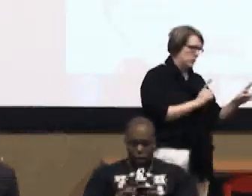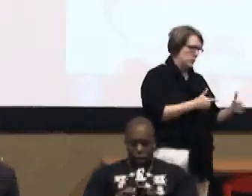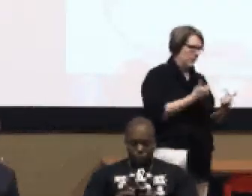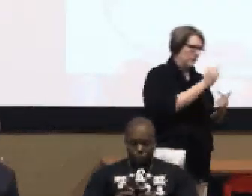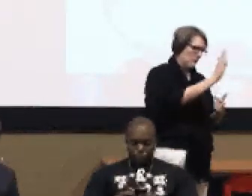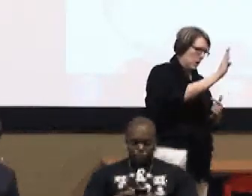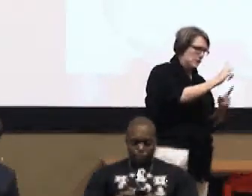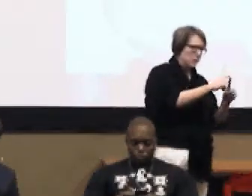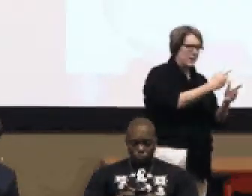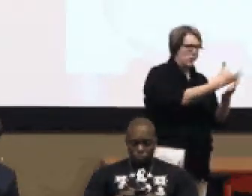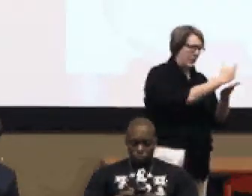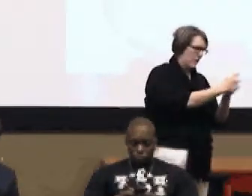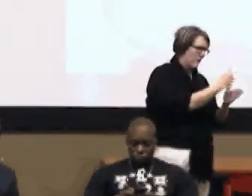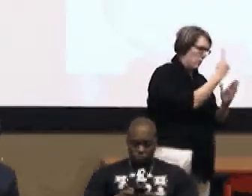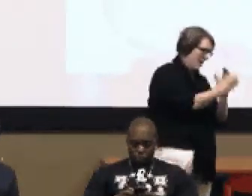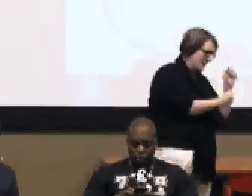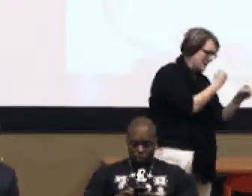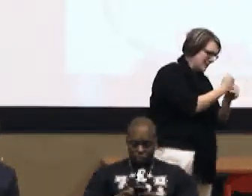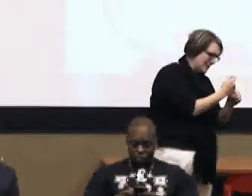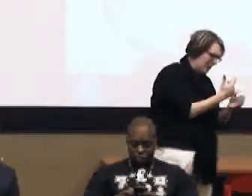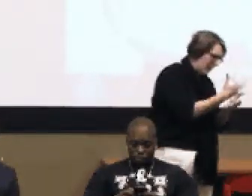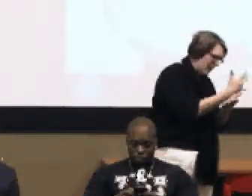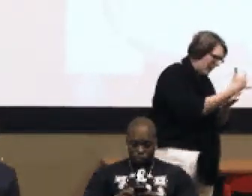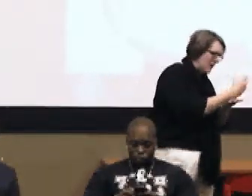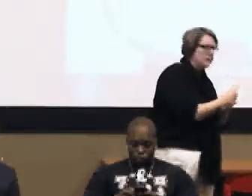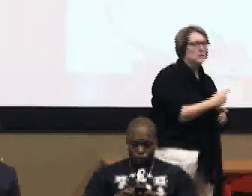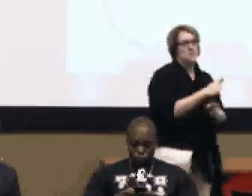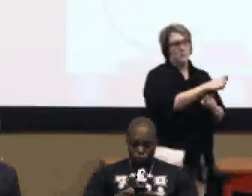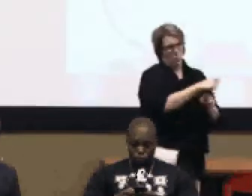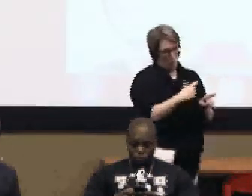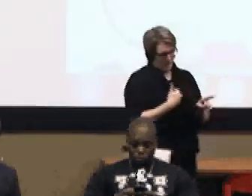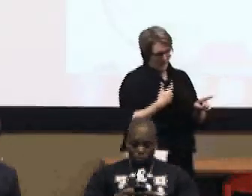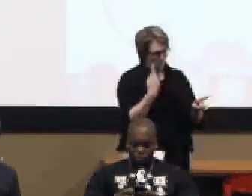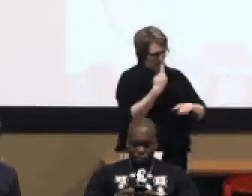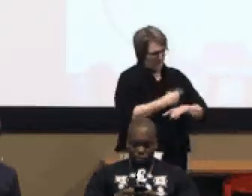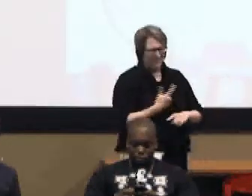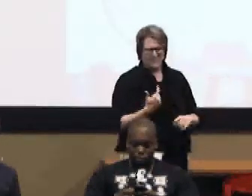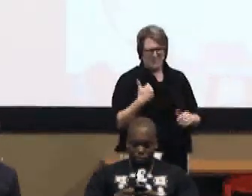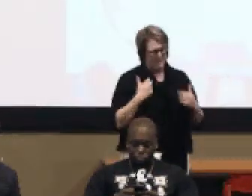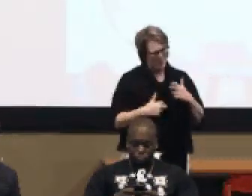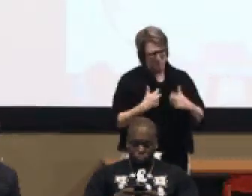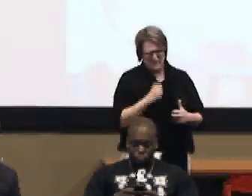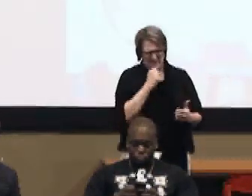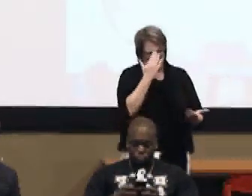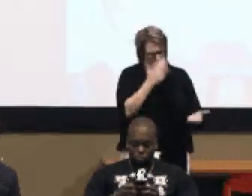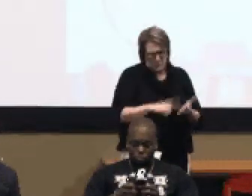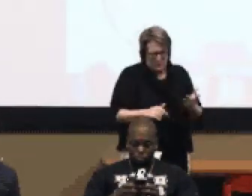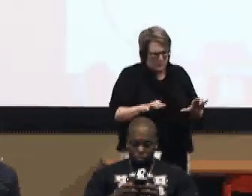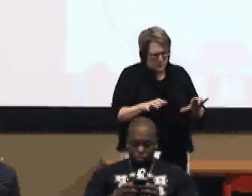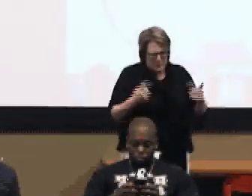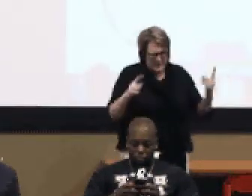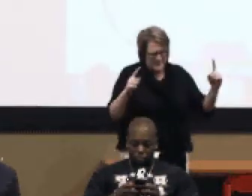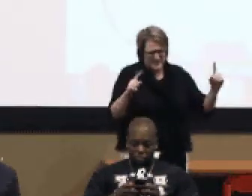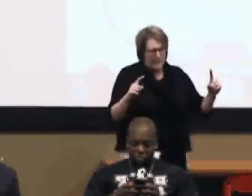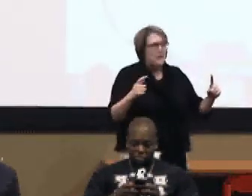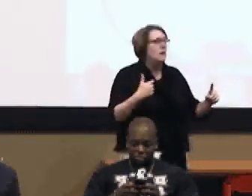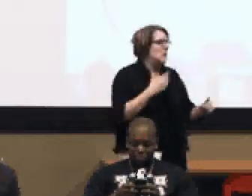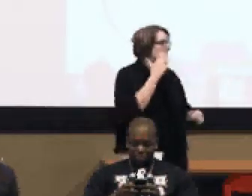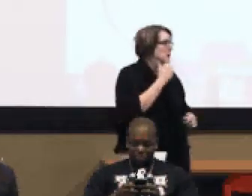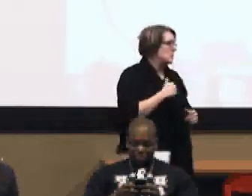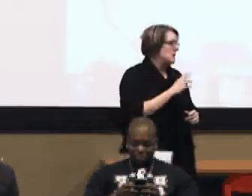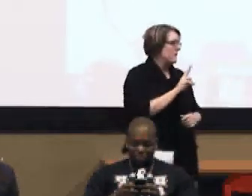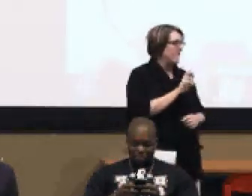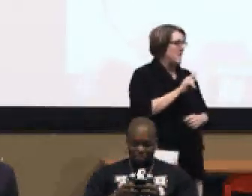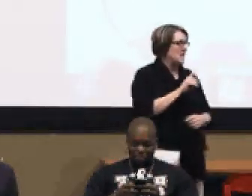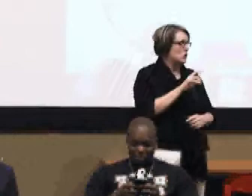tried to raise money for about a year. He called me up one day and he said, hey, I'm having problems. I don't know if we can build this done. I said, well, I know some venture capitalists because